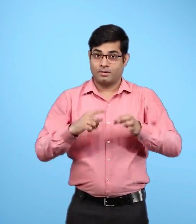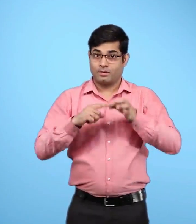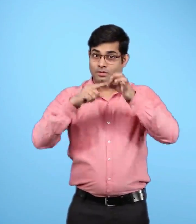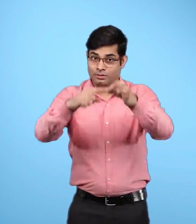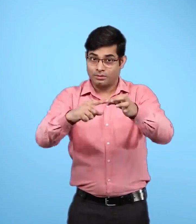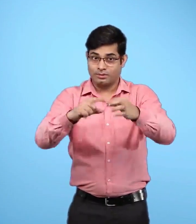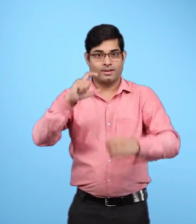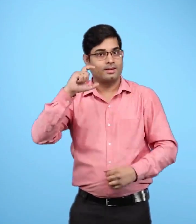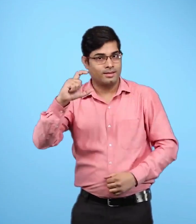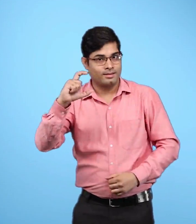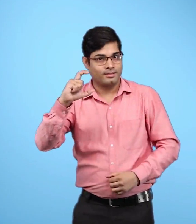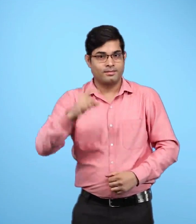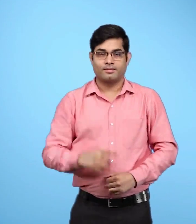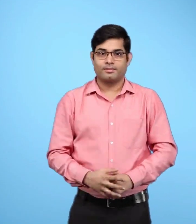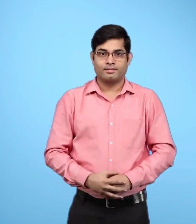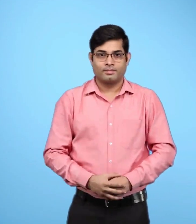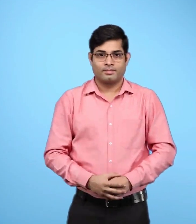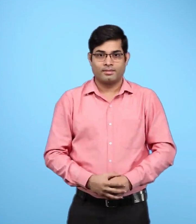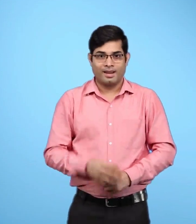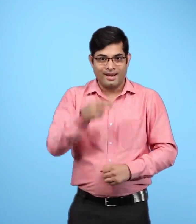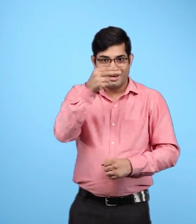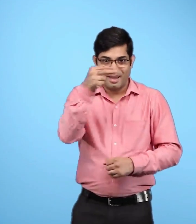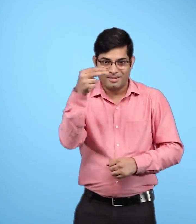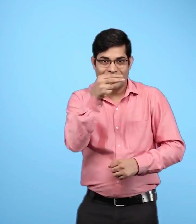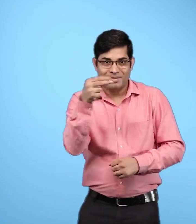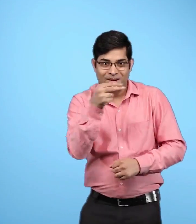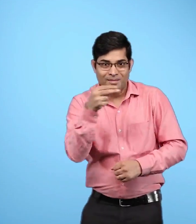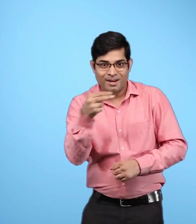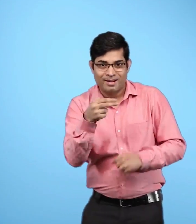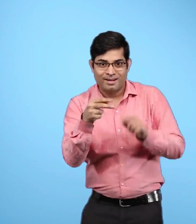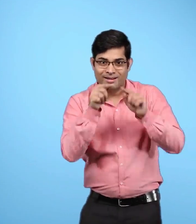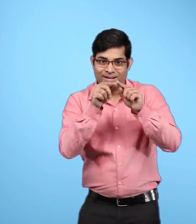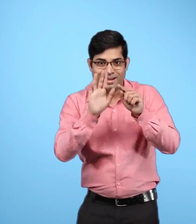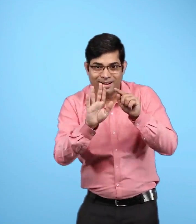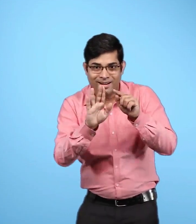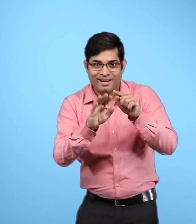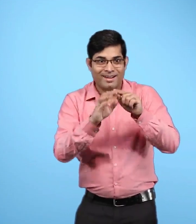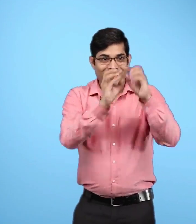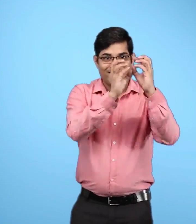Question C. The number of names starting with the same letter.